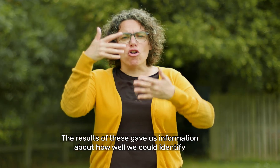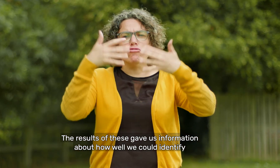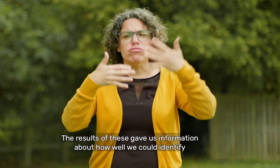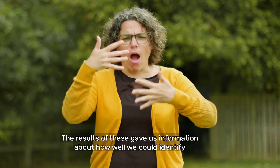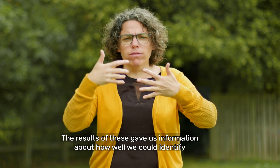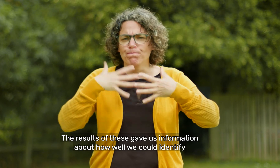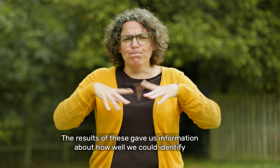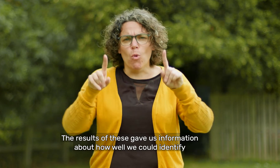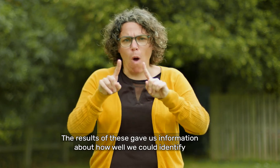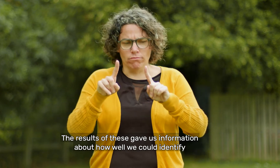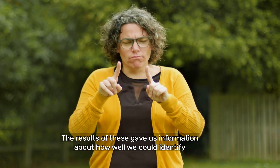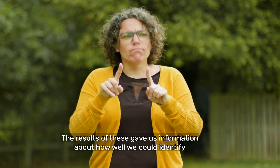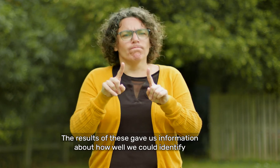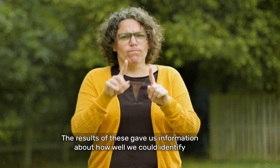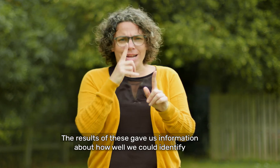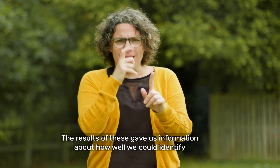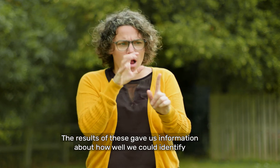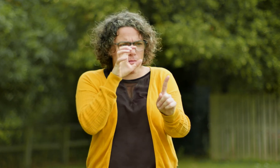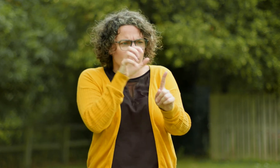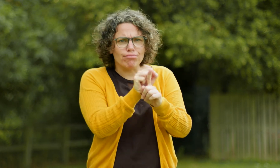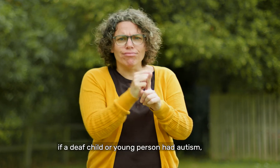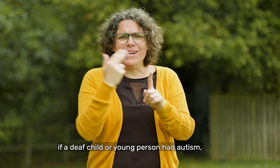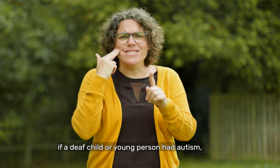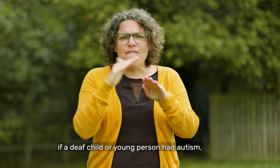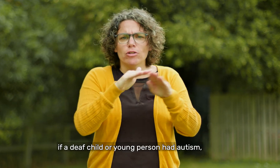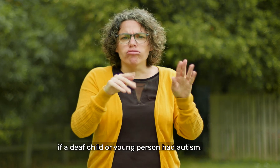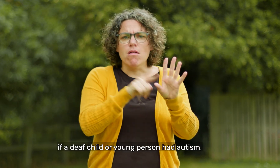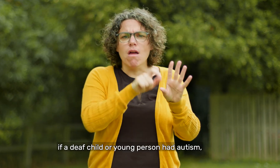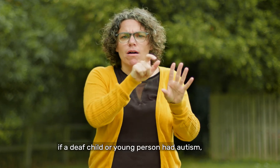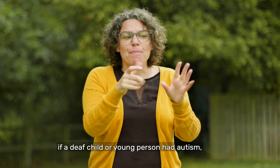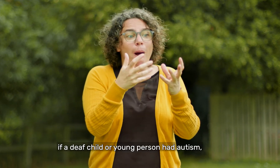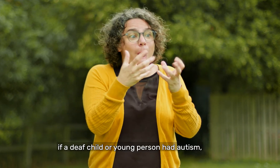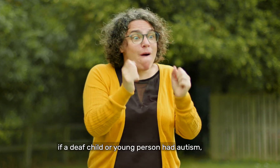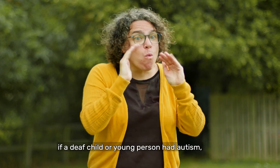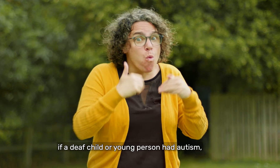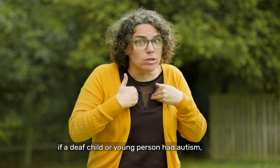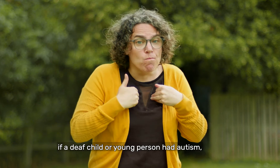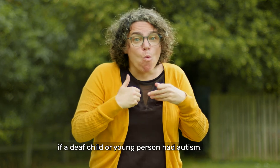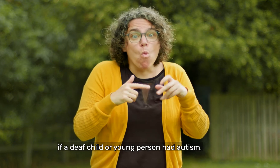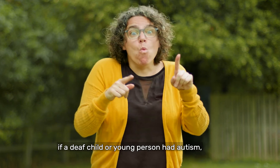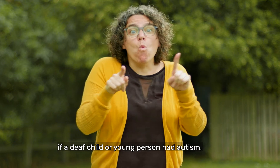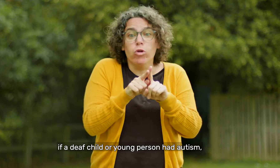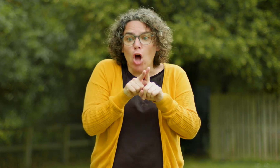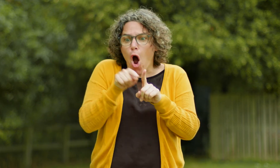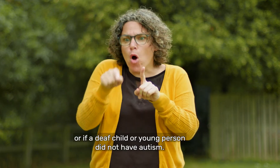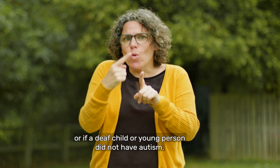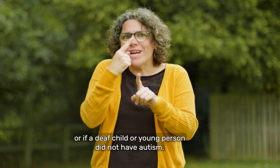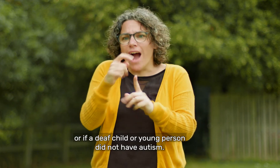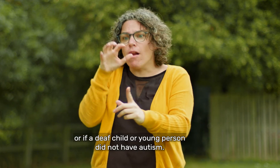The results of these gave us information about how well we could identify if a deaf child or young person had autism, or if a